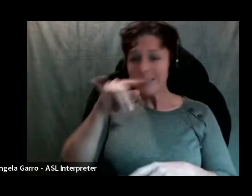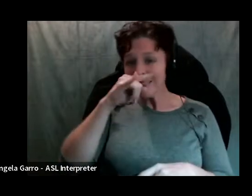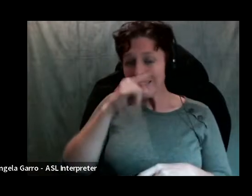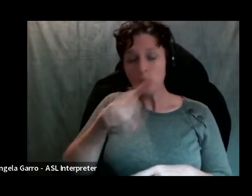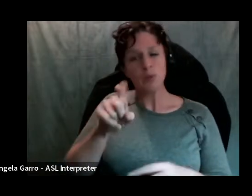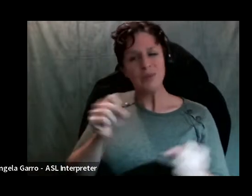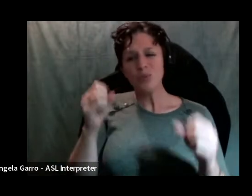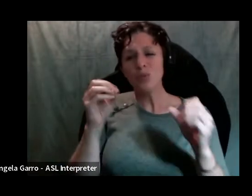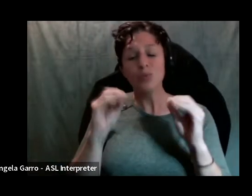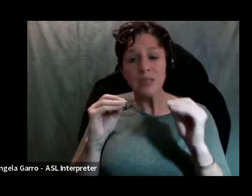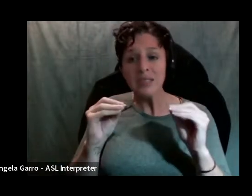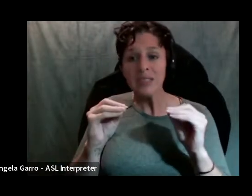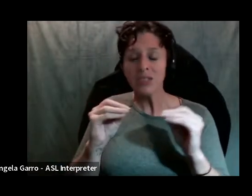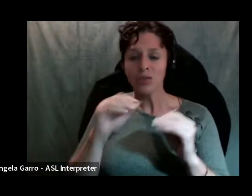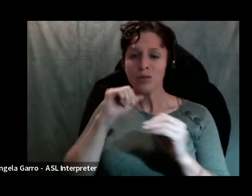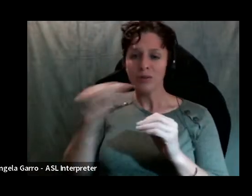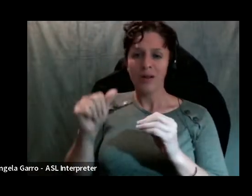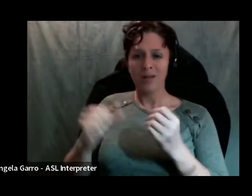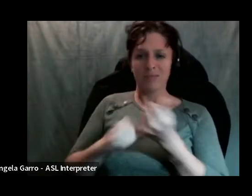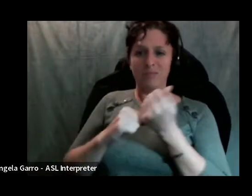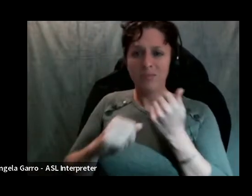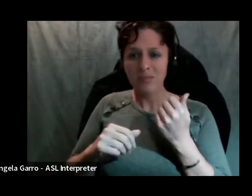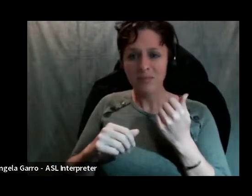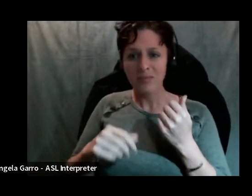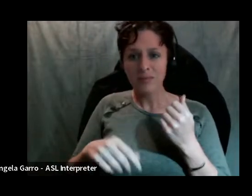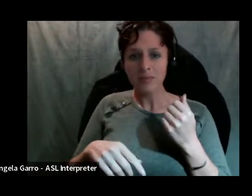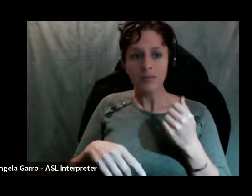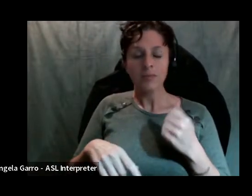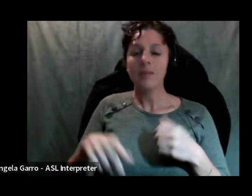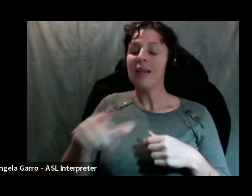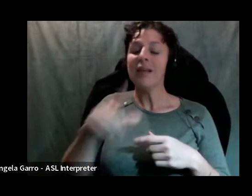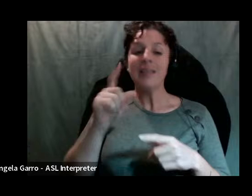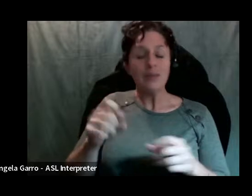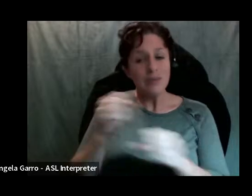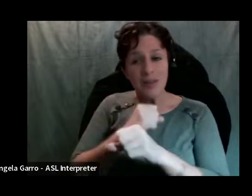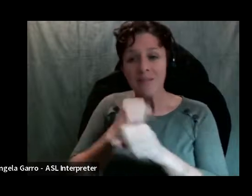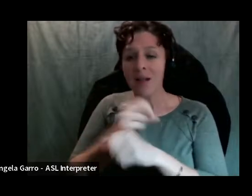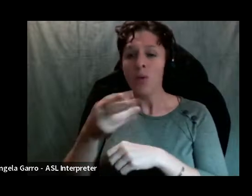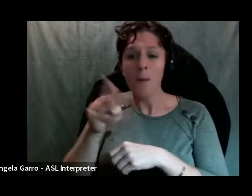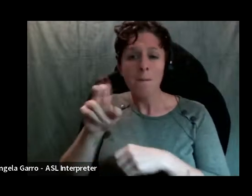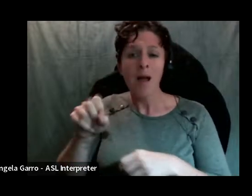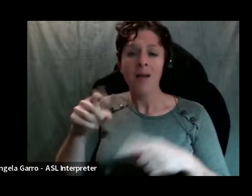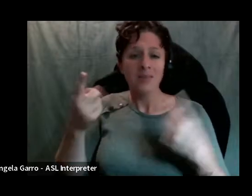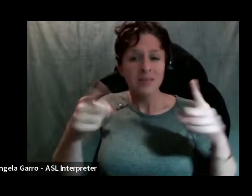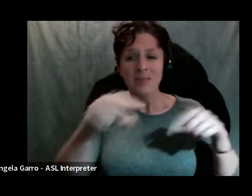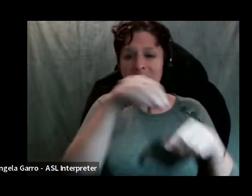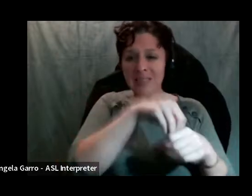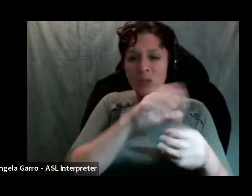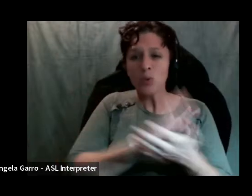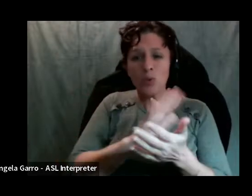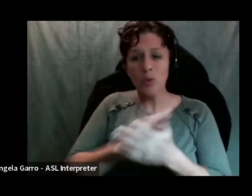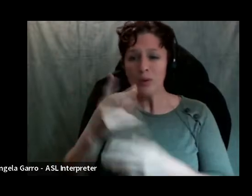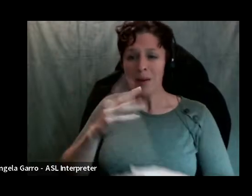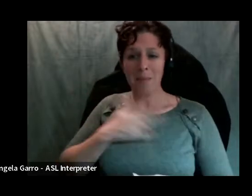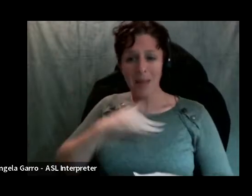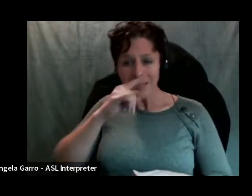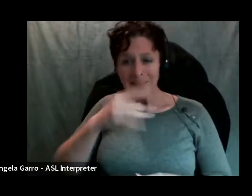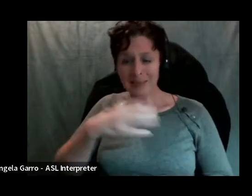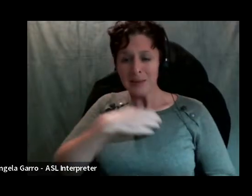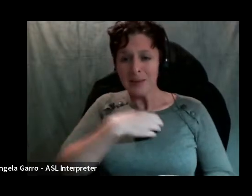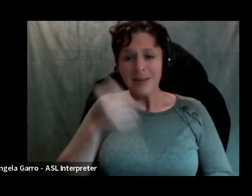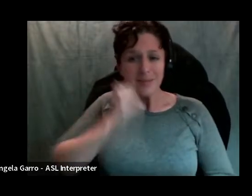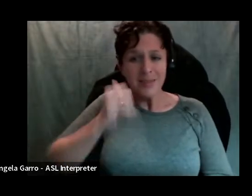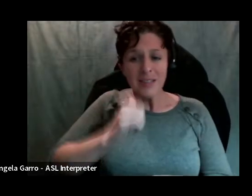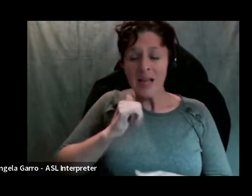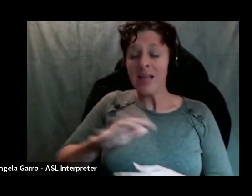not indoctrinate. You need to fight the Hamas propaganda in our schools that our kids are complaining on a daily basis. My kids and their friends